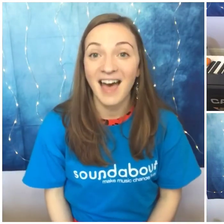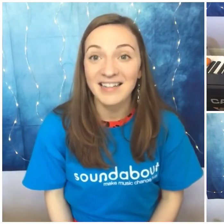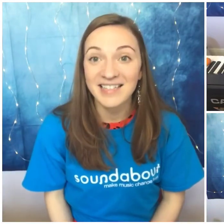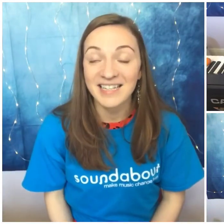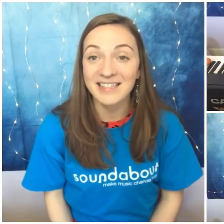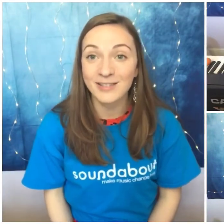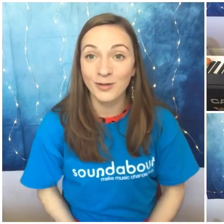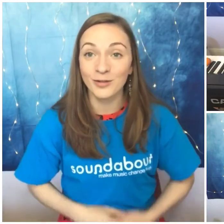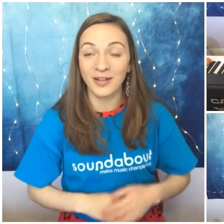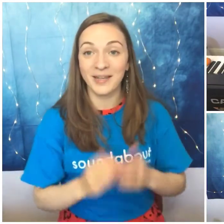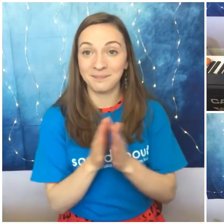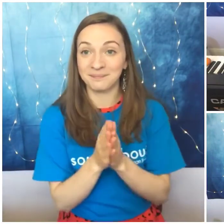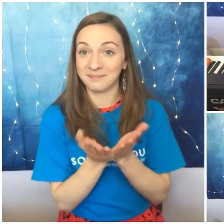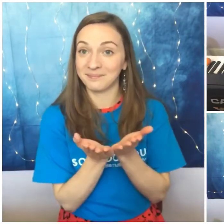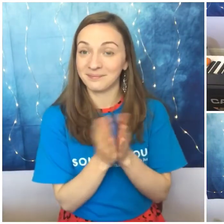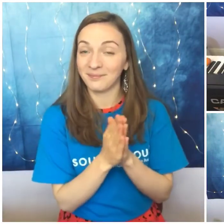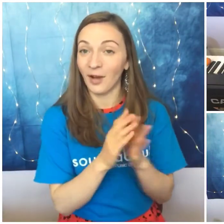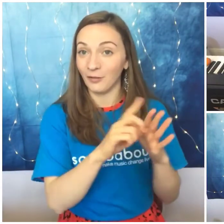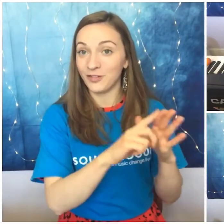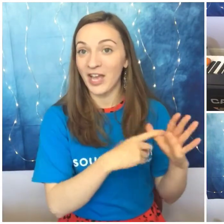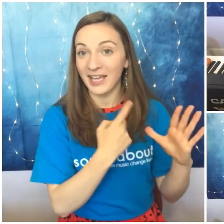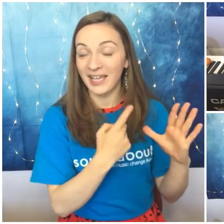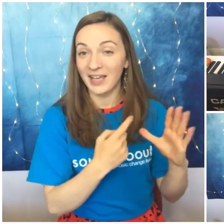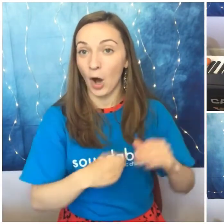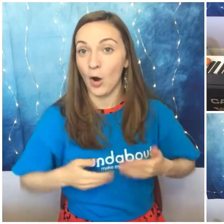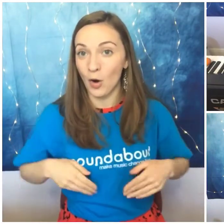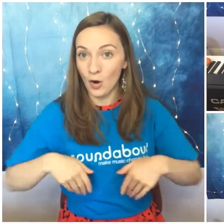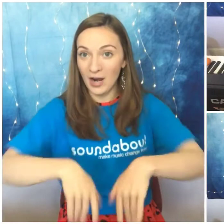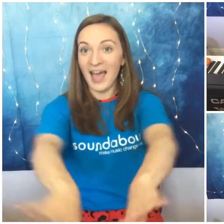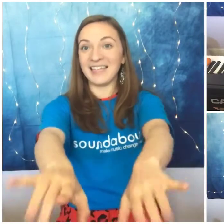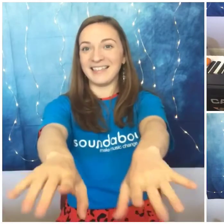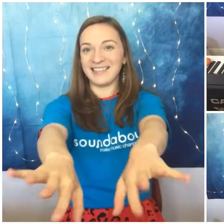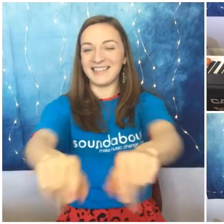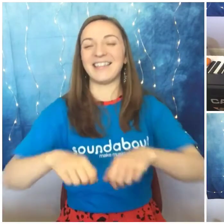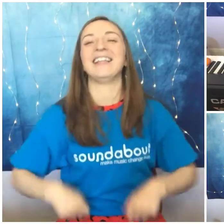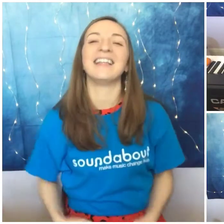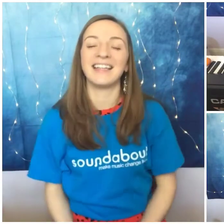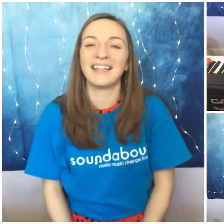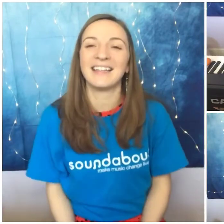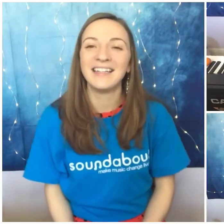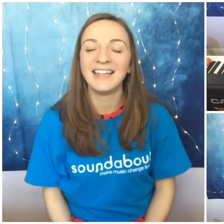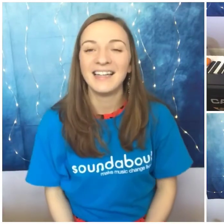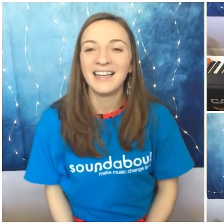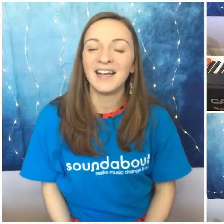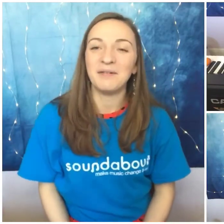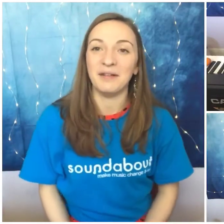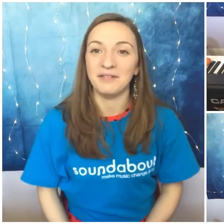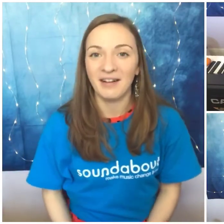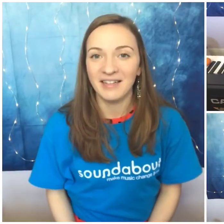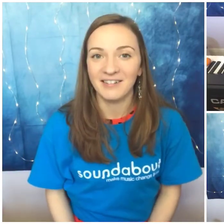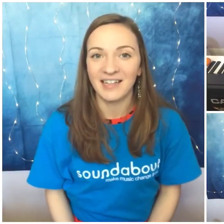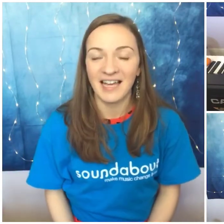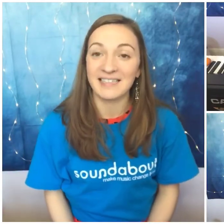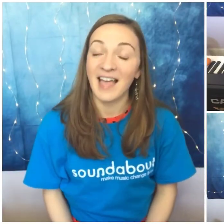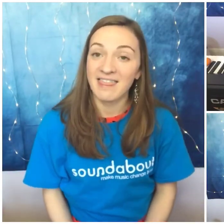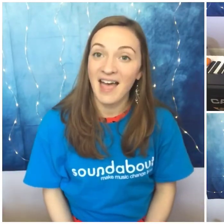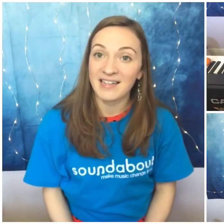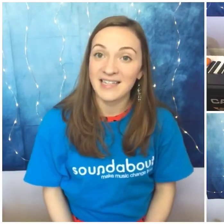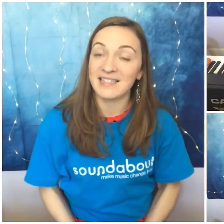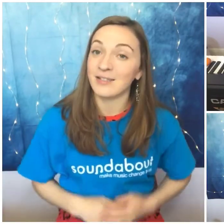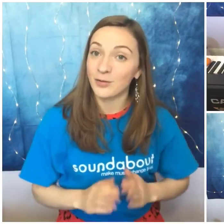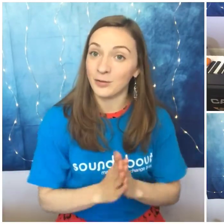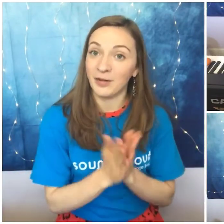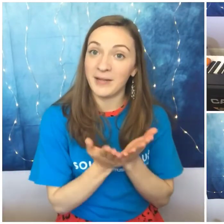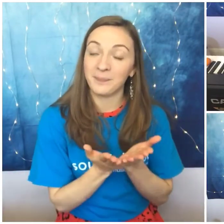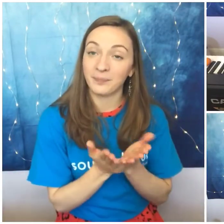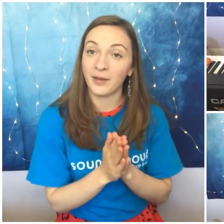And that is the story of Jackie O'Legs with very long legs. And that